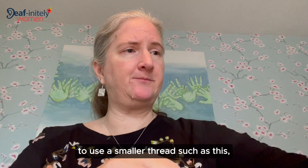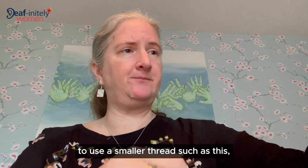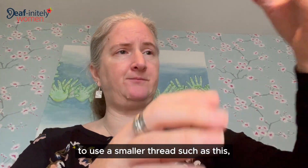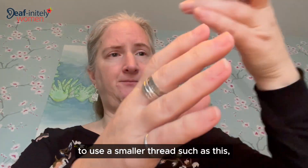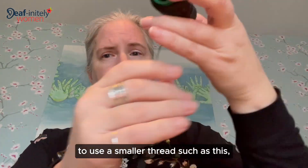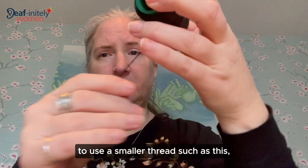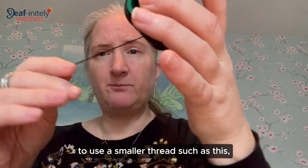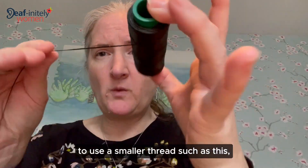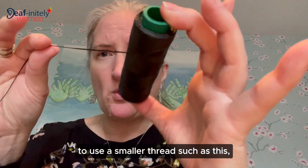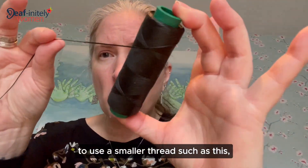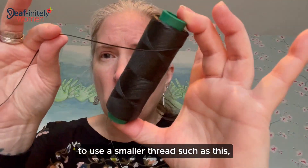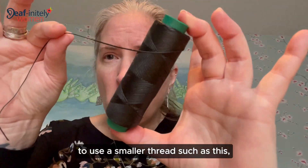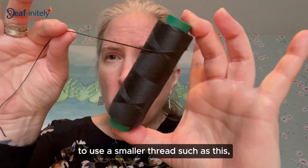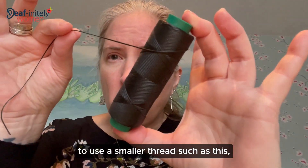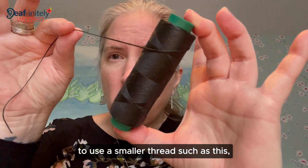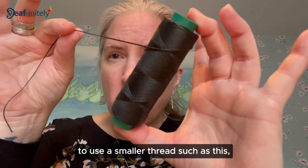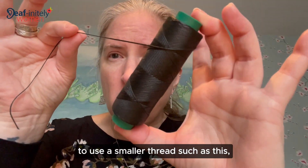thread, such as this.